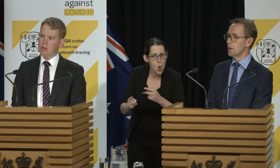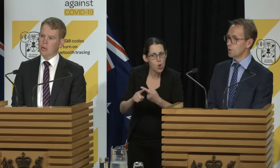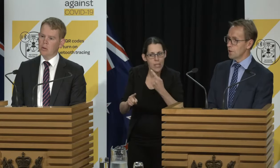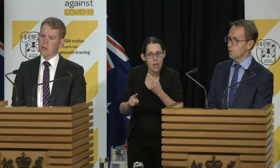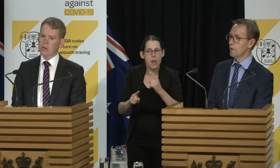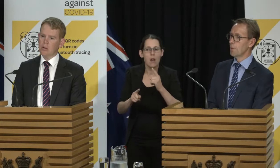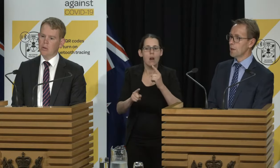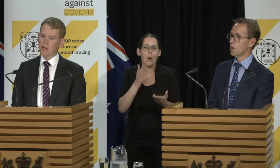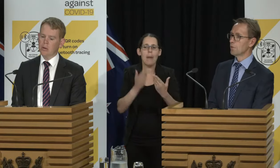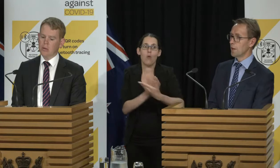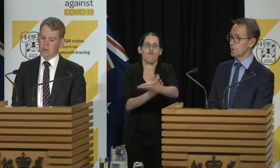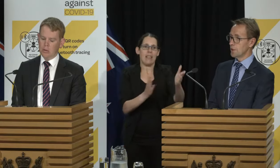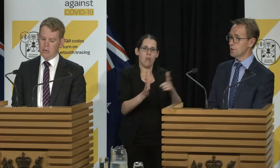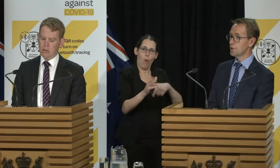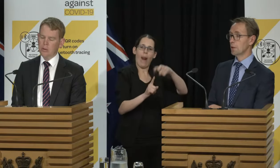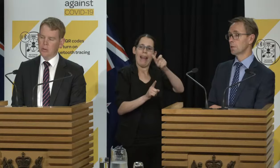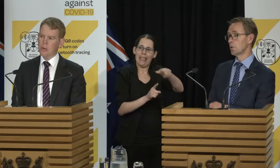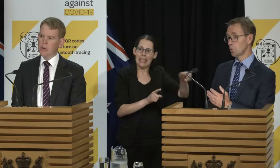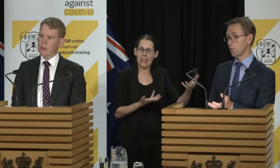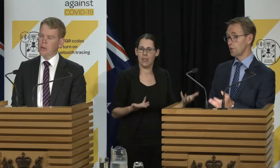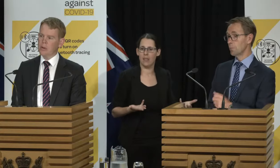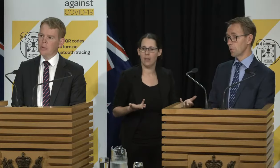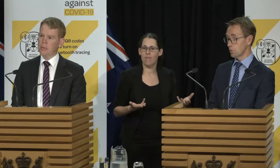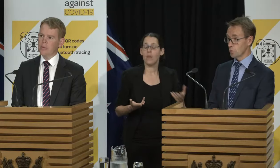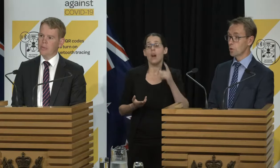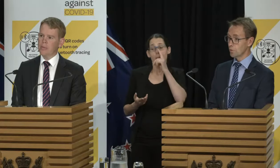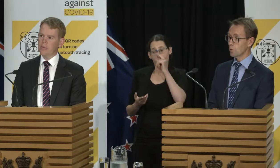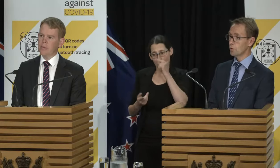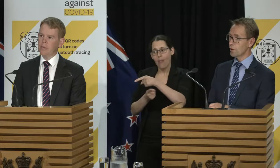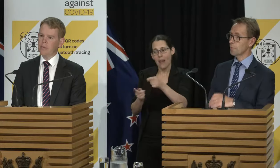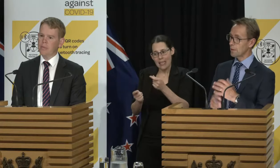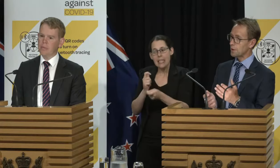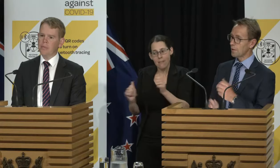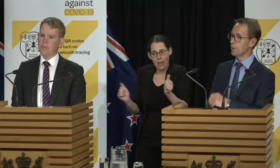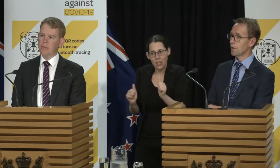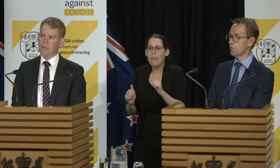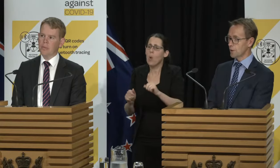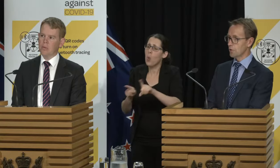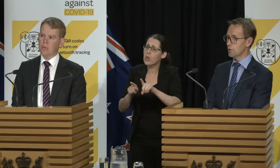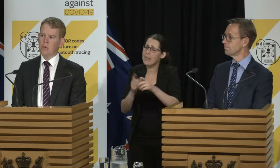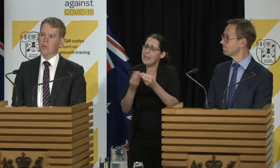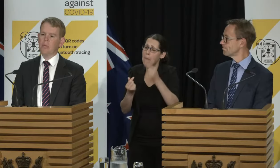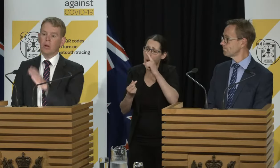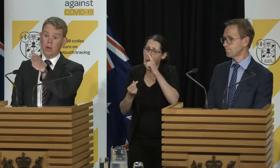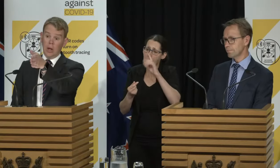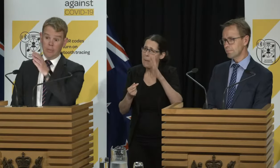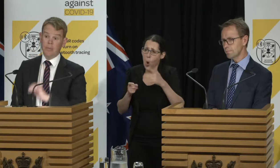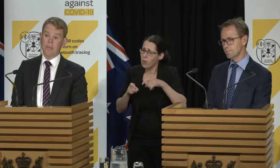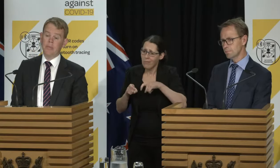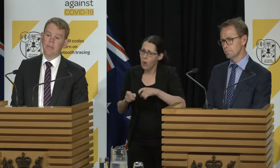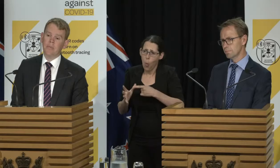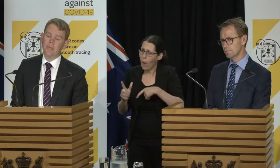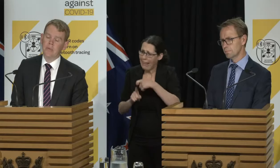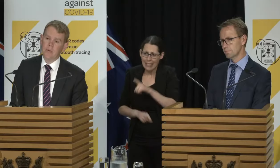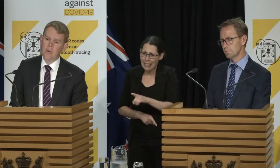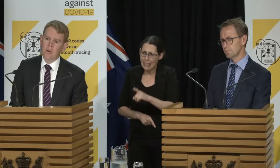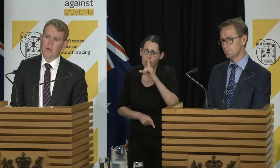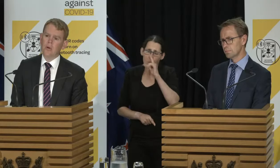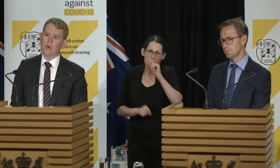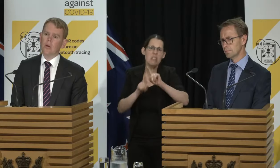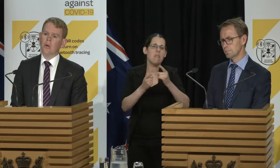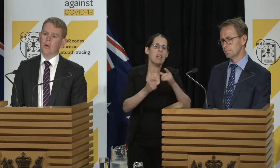does. Indeed, they may well have had the test, and not all of these people are in Auckland, of course. They may be in other parts of the country. Yeah. Were you informed of a